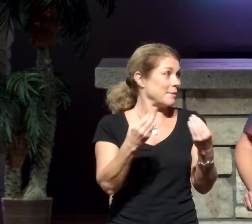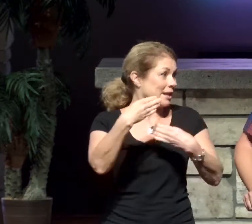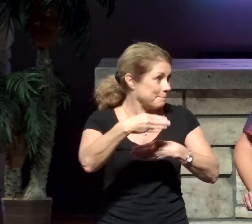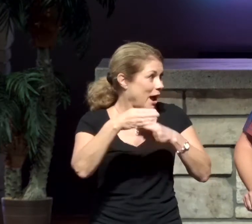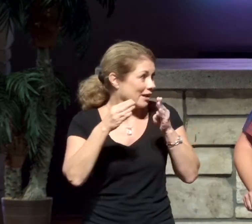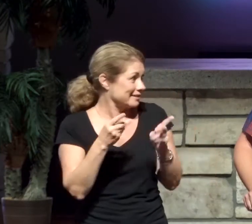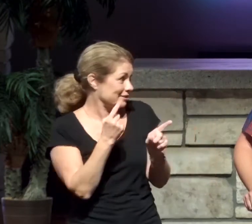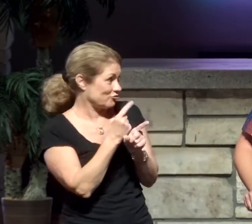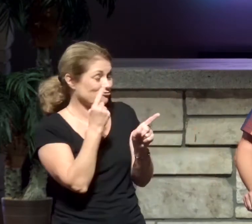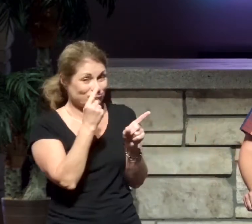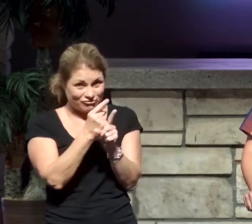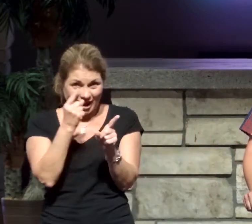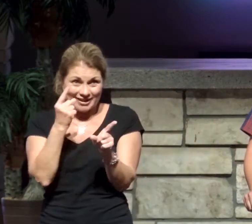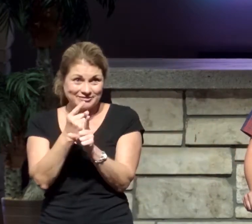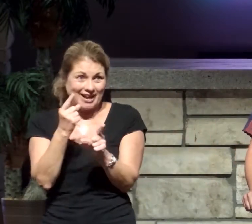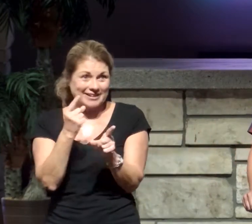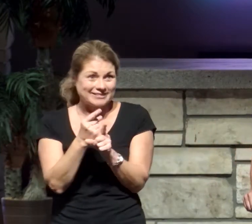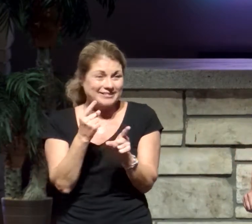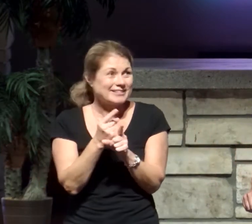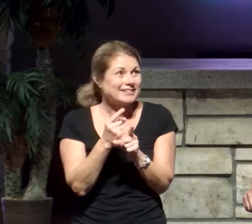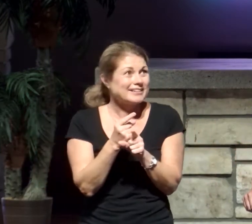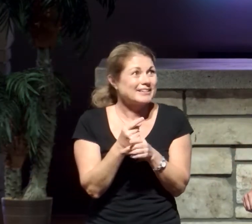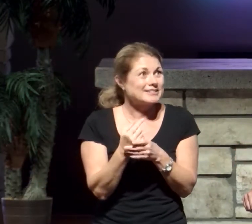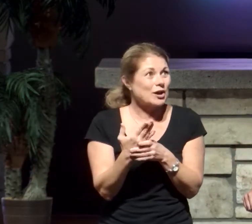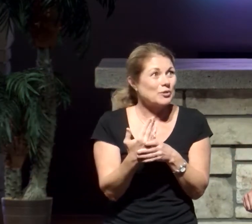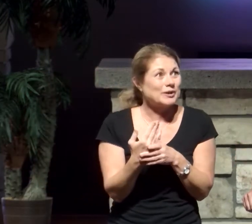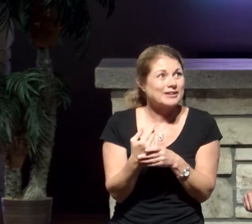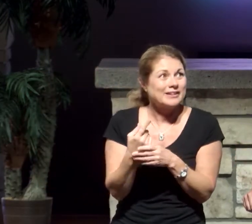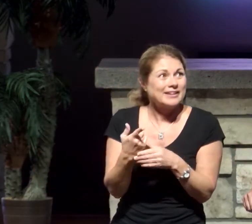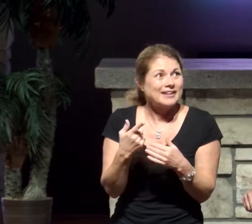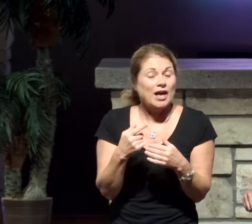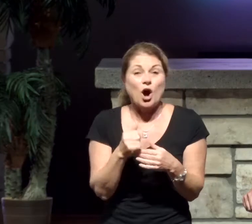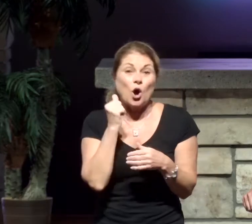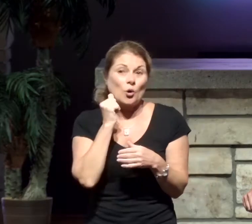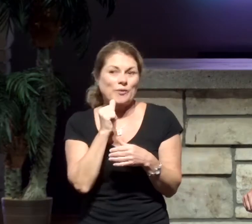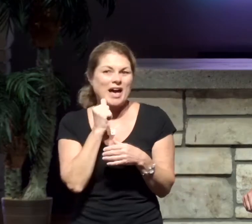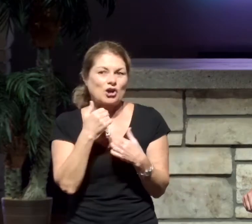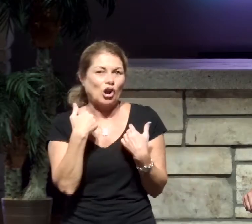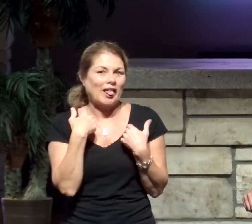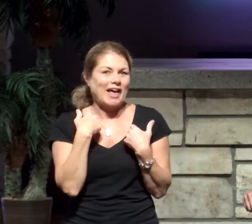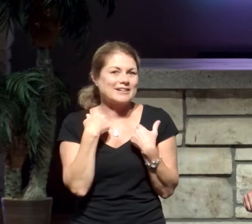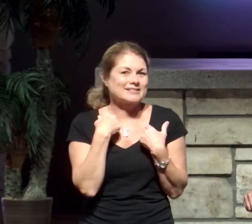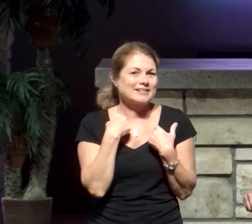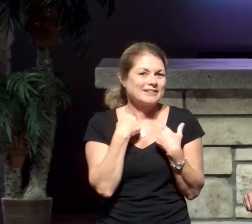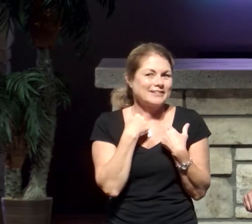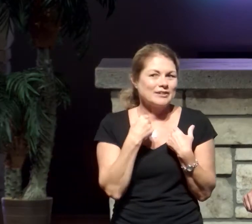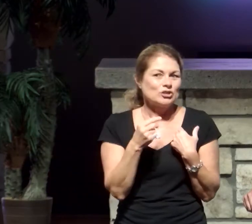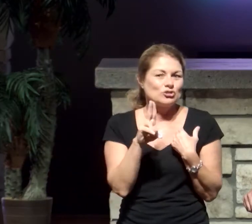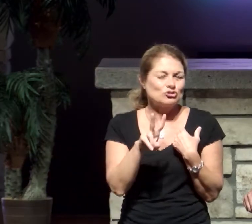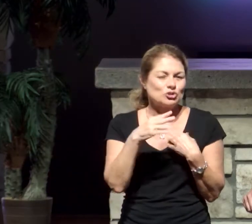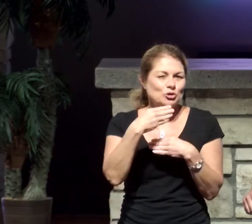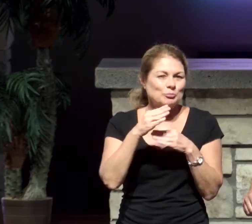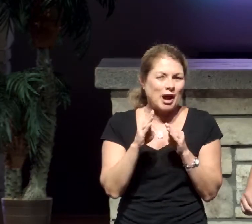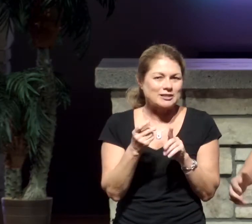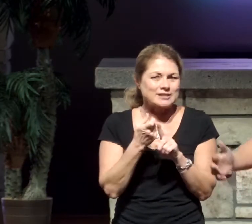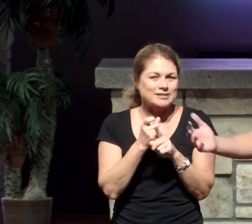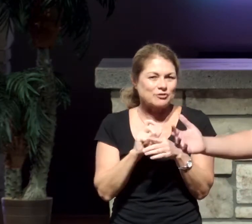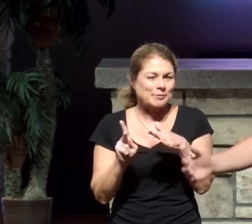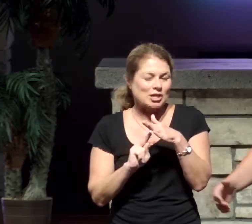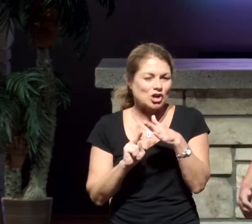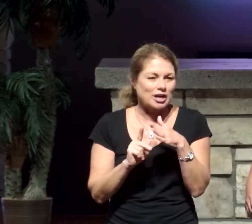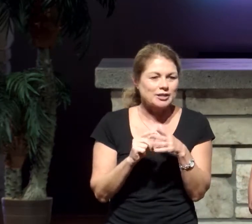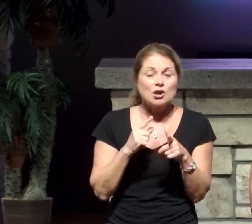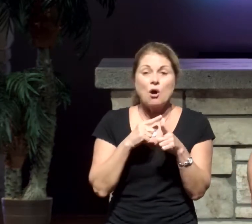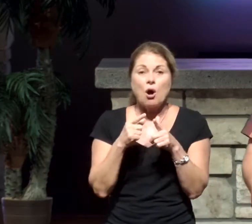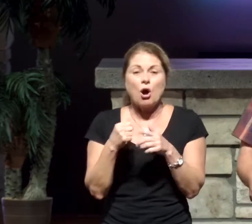right? Like the nosy neighbor next door, she's got 2 boxes. Or how about that coworker that's lazy? He's always stealing stuff